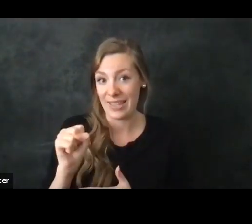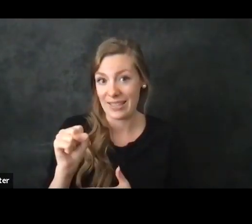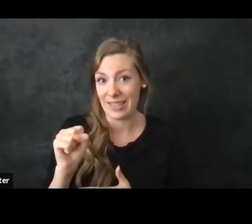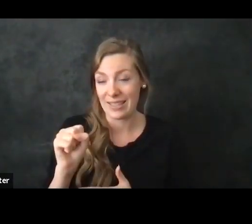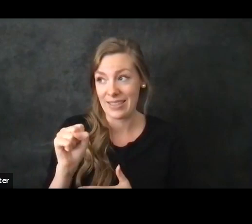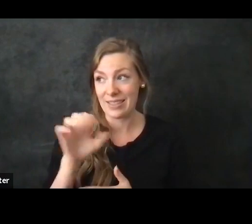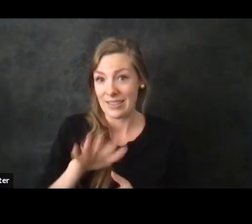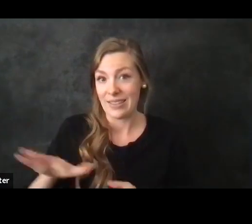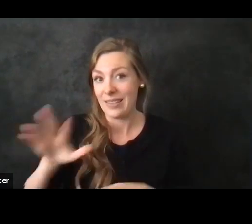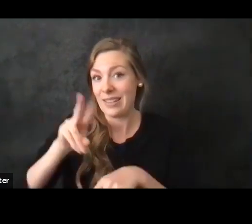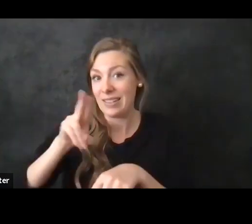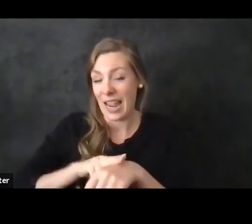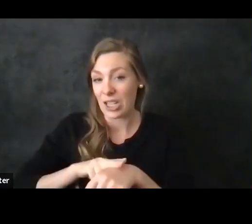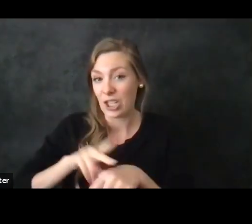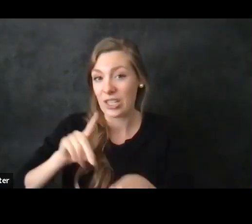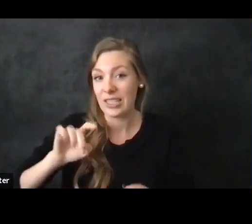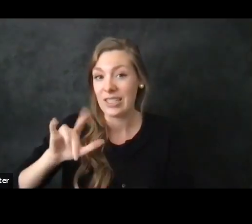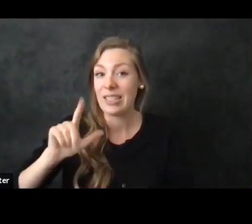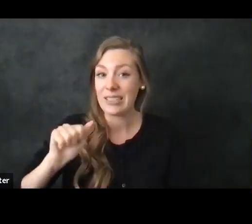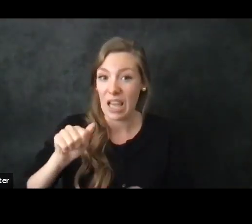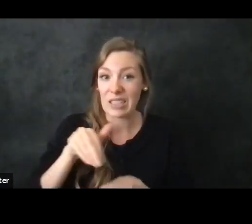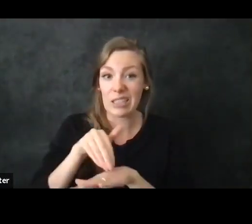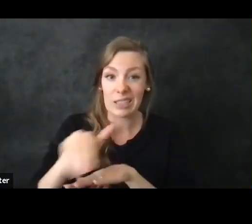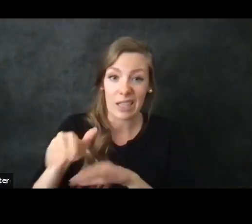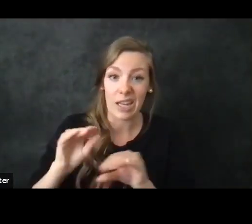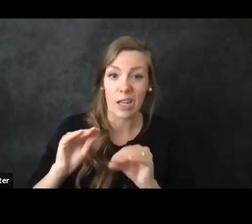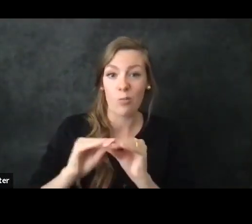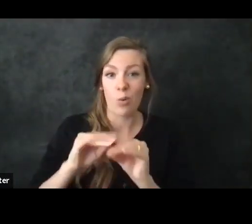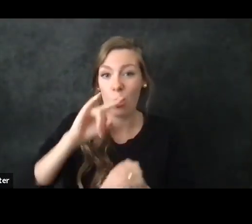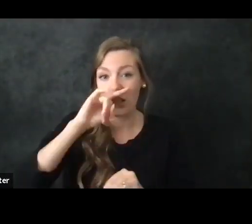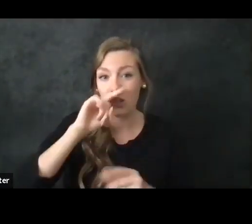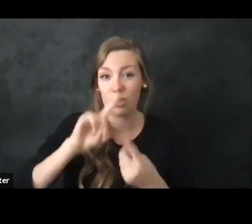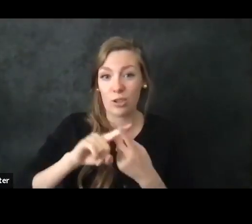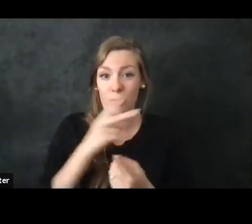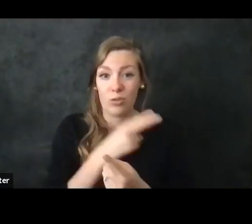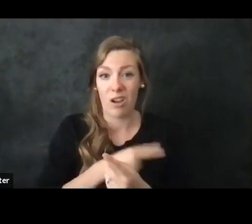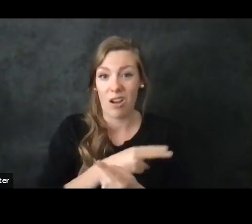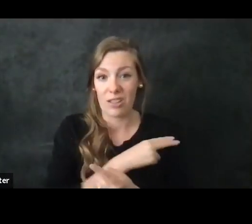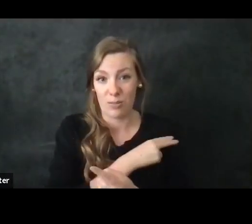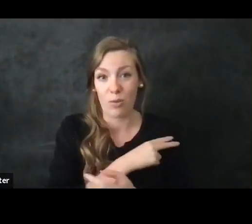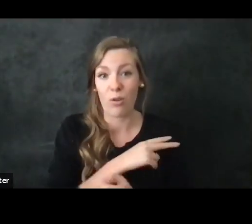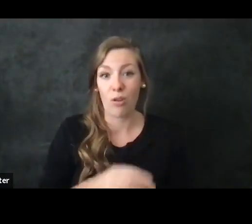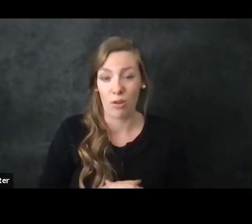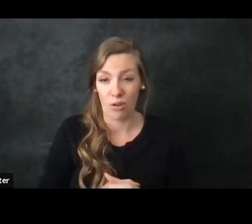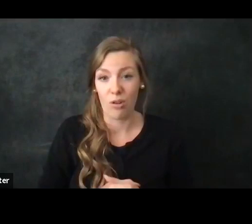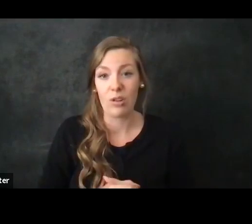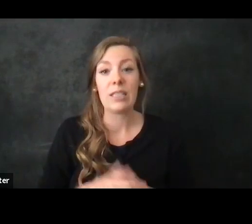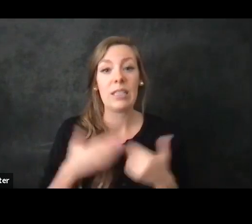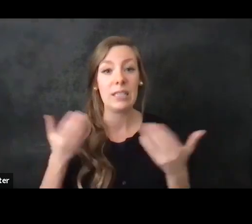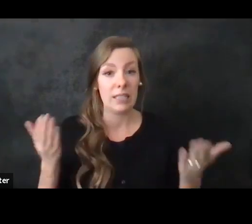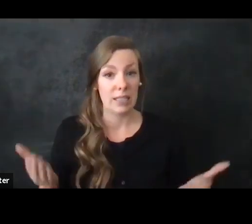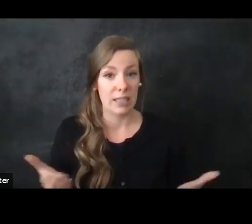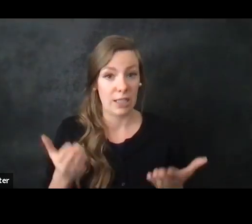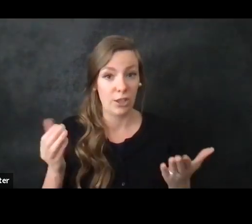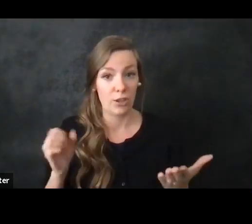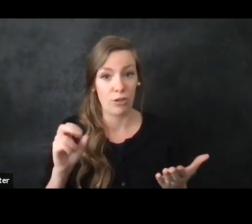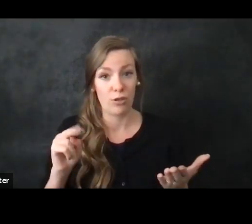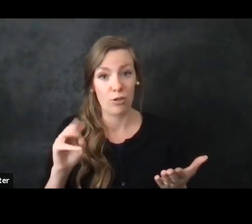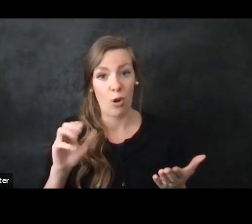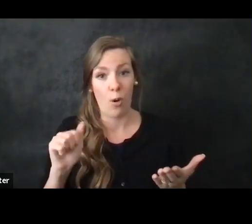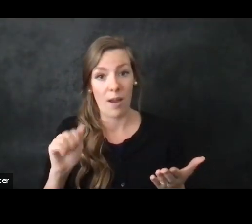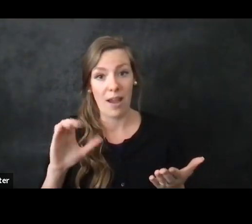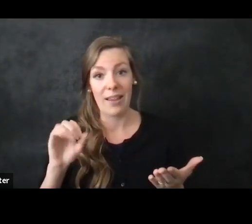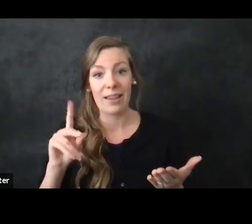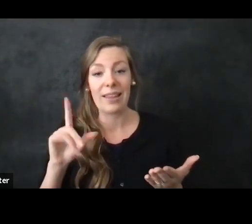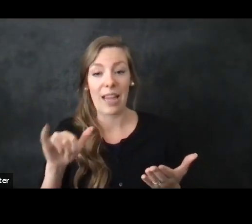Delta variant is sending more children to the hospital than at any other time during the pandemic. Although here in Sonoma County, we continue to have few